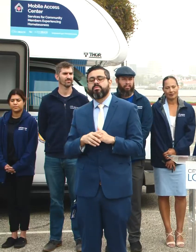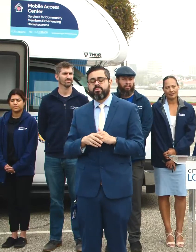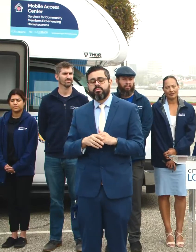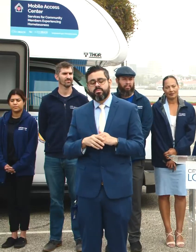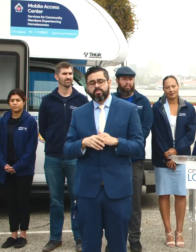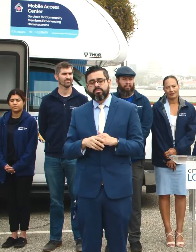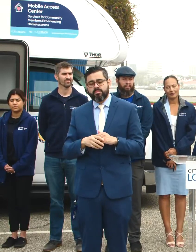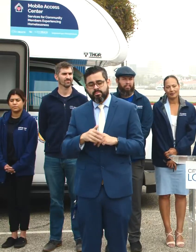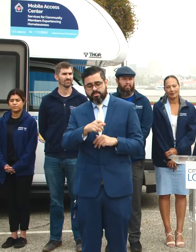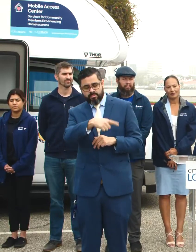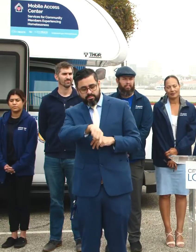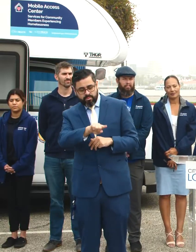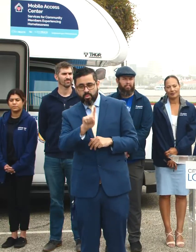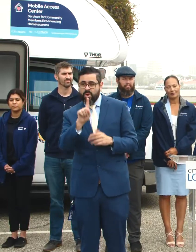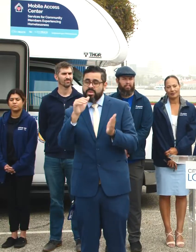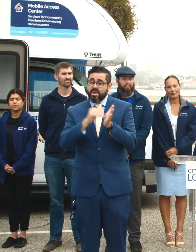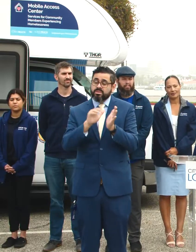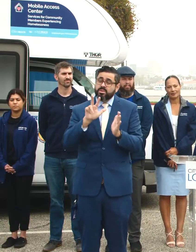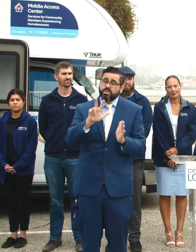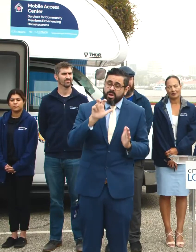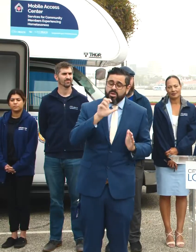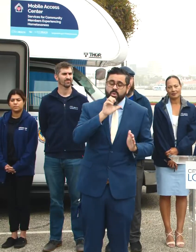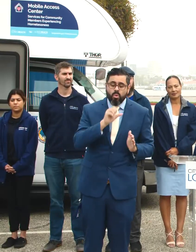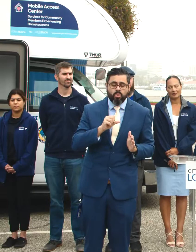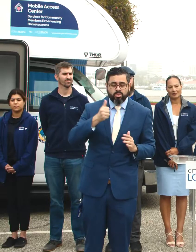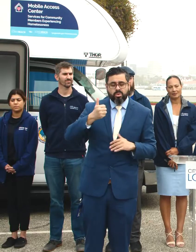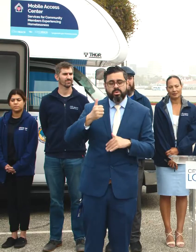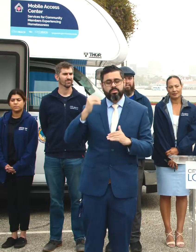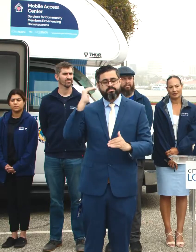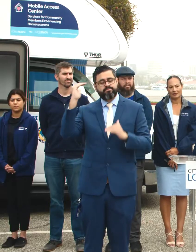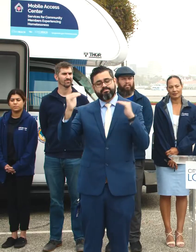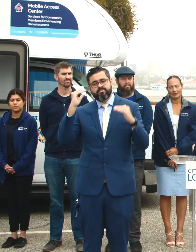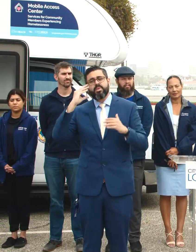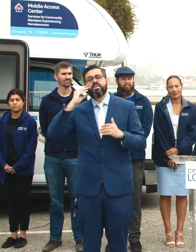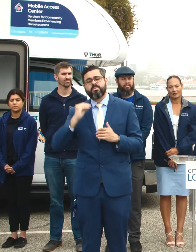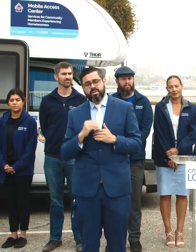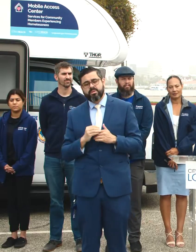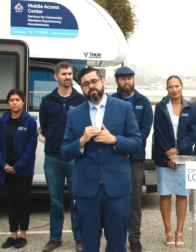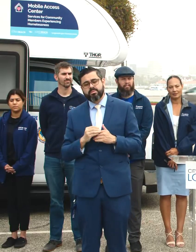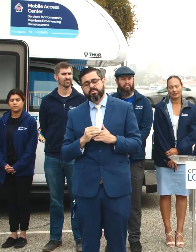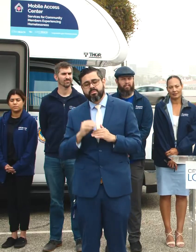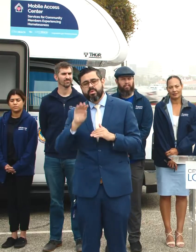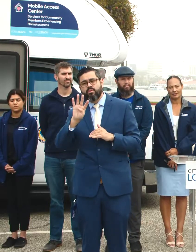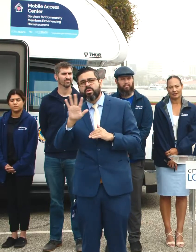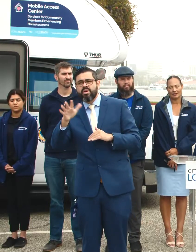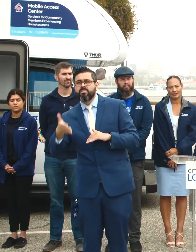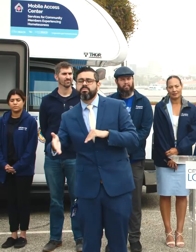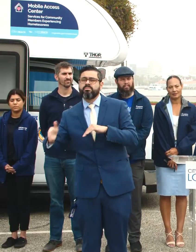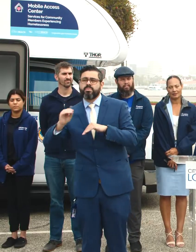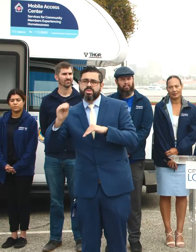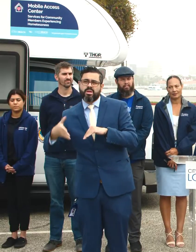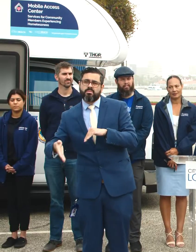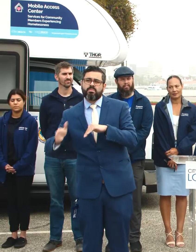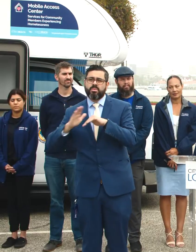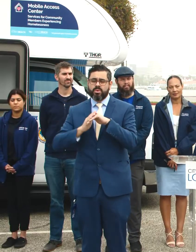count, more than 1,300 older adults are experiencing homelessness, which is a 45% increase from last